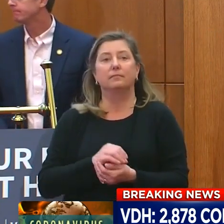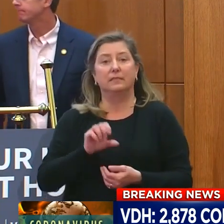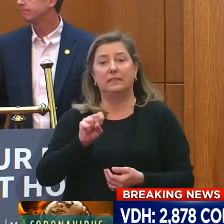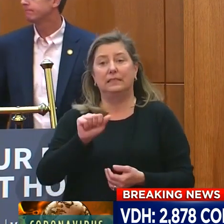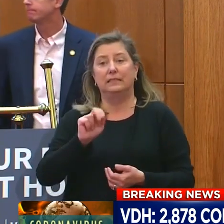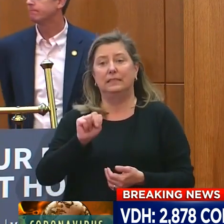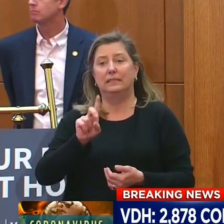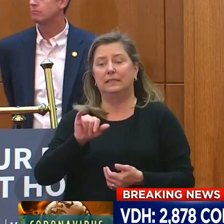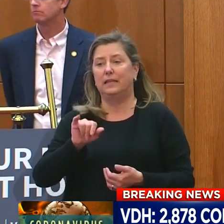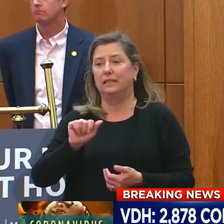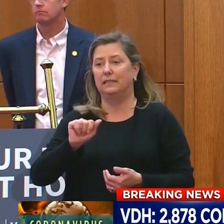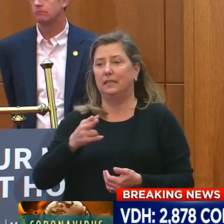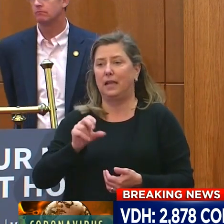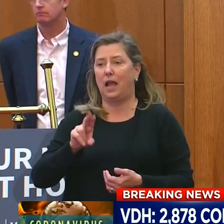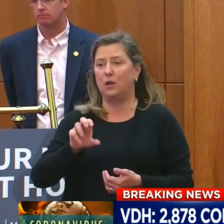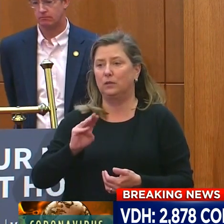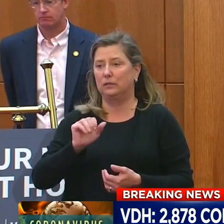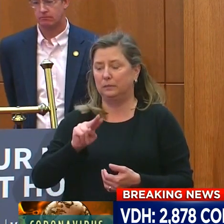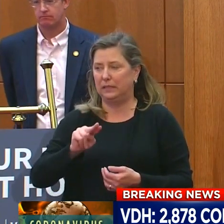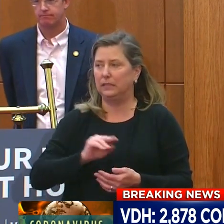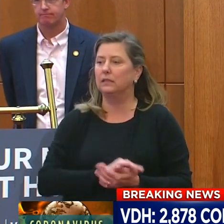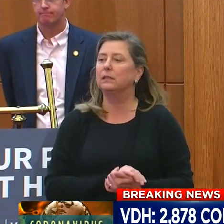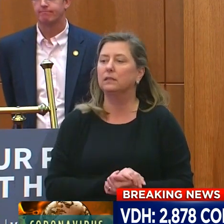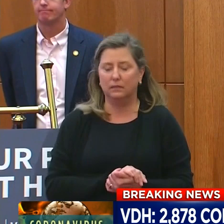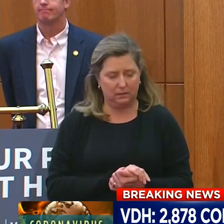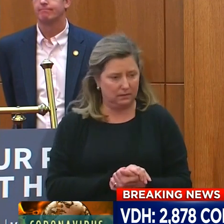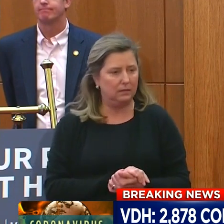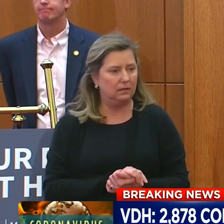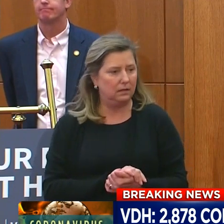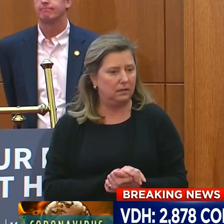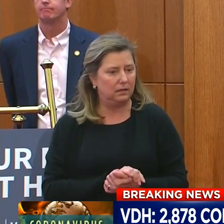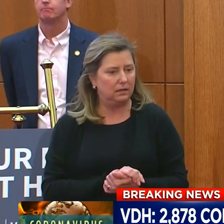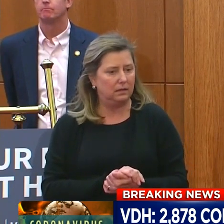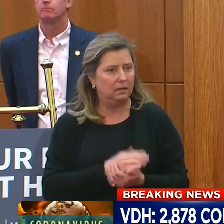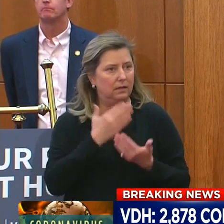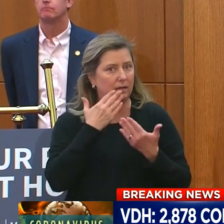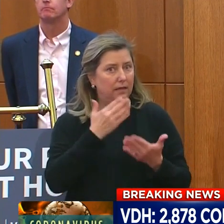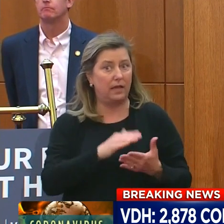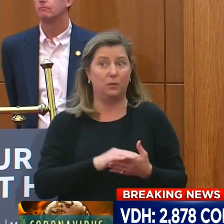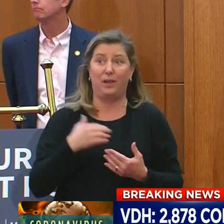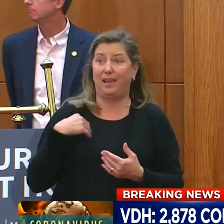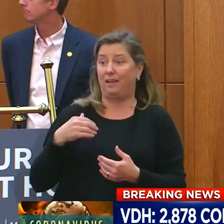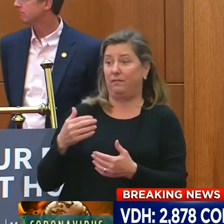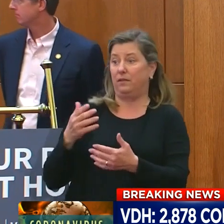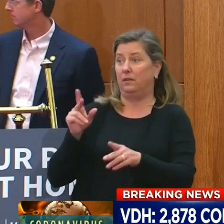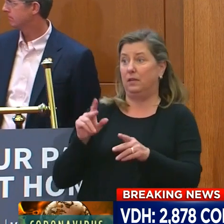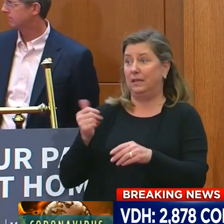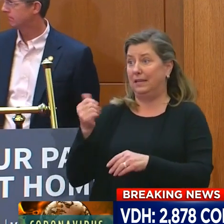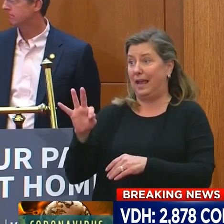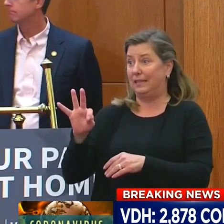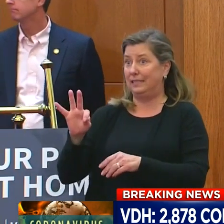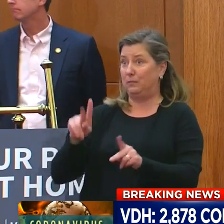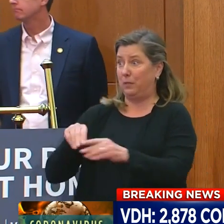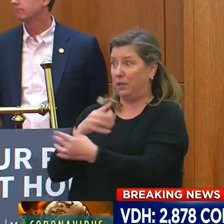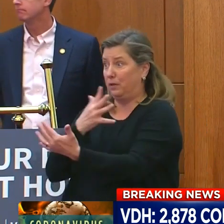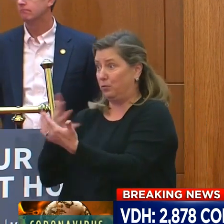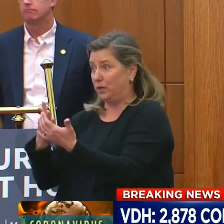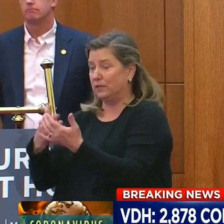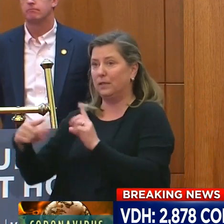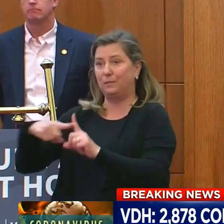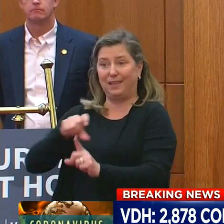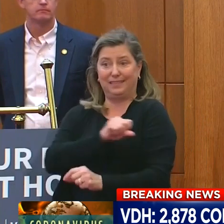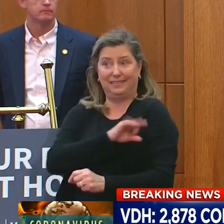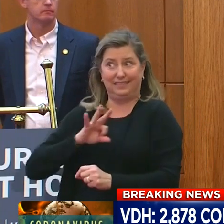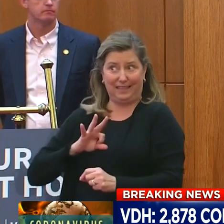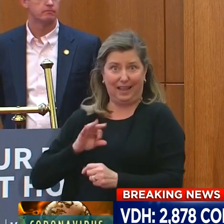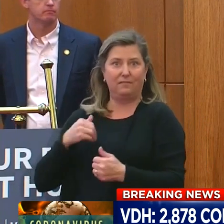WVTF Radio. Yes, thank you, Governor. We now have 19 prison inmates and 9 staff with confirmed cases of